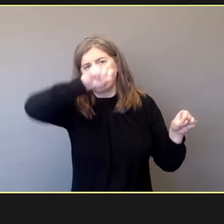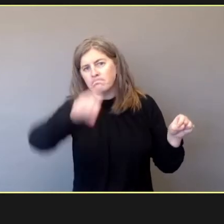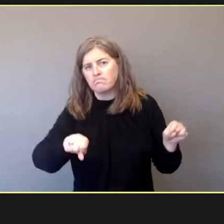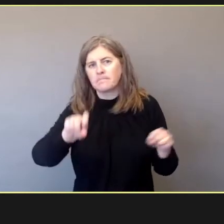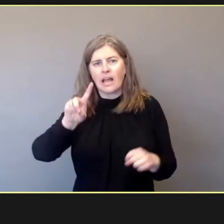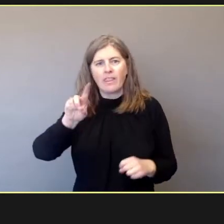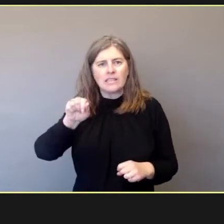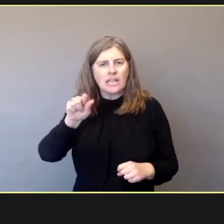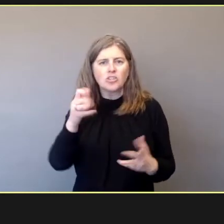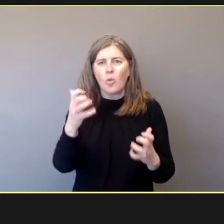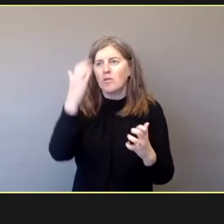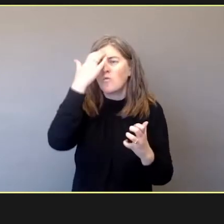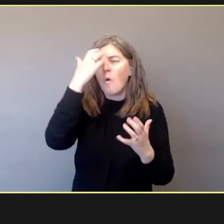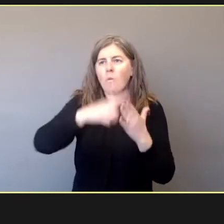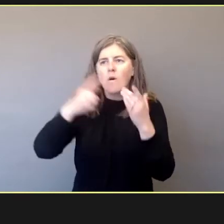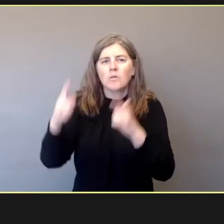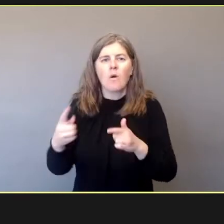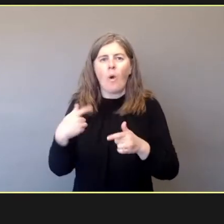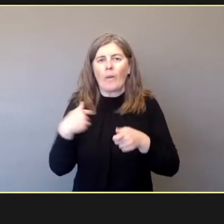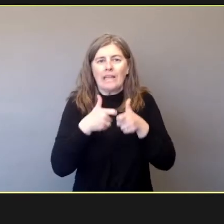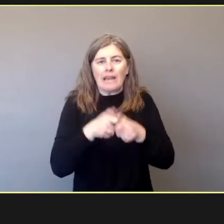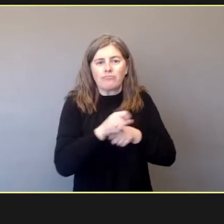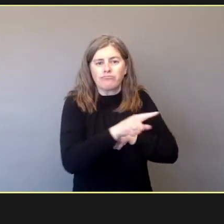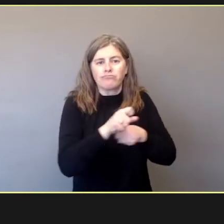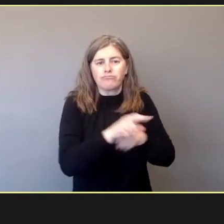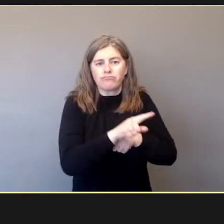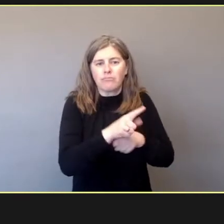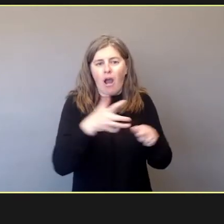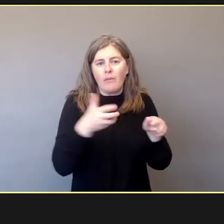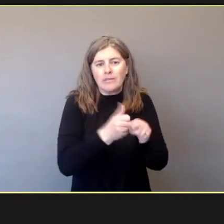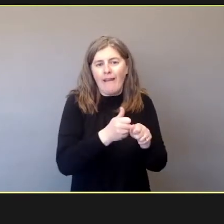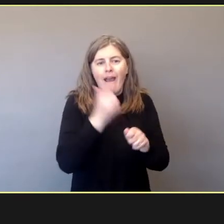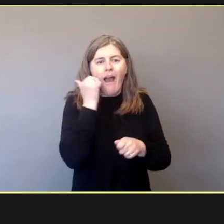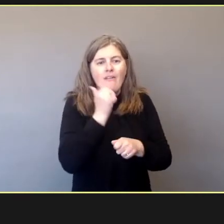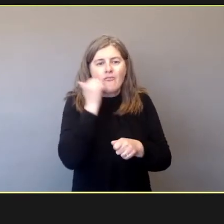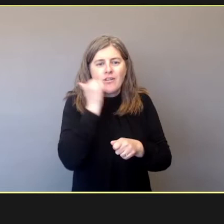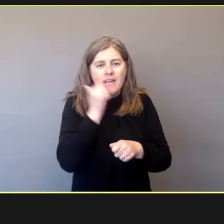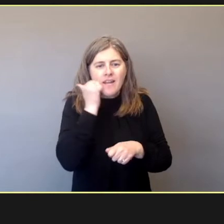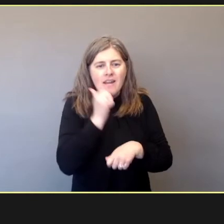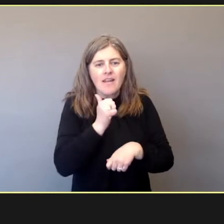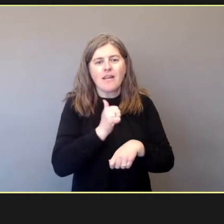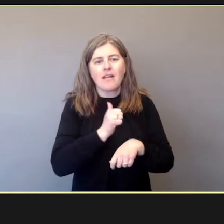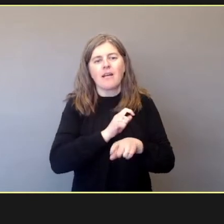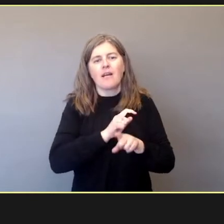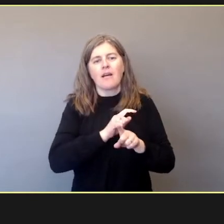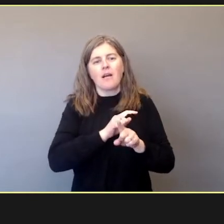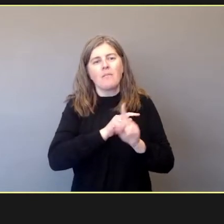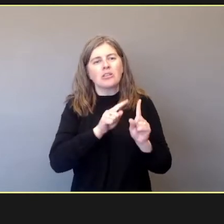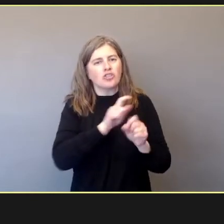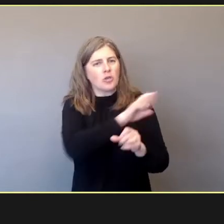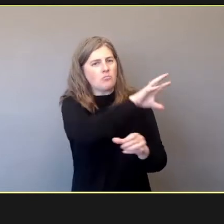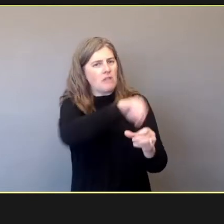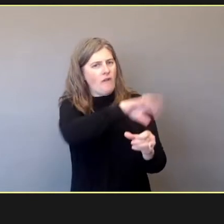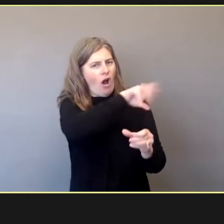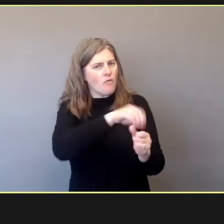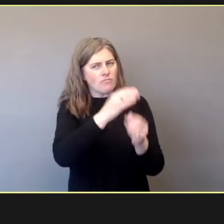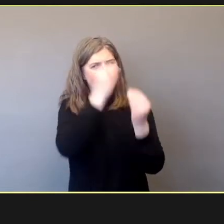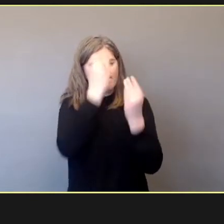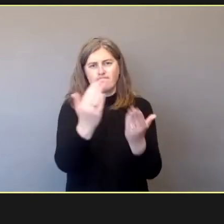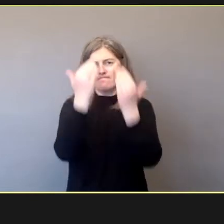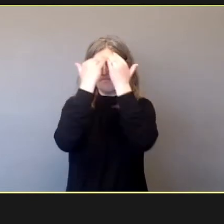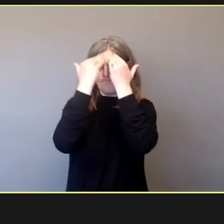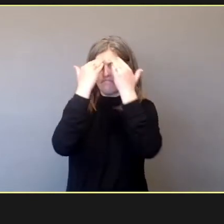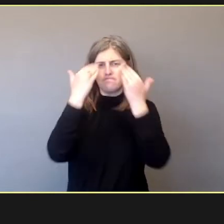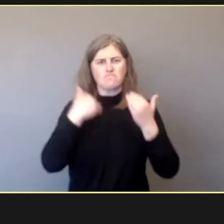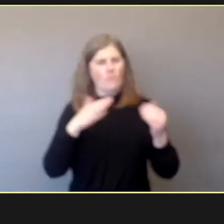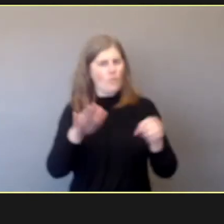going on. We text her an update every day about what's happening with the pandemic. So she was in the loop and completely, and I was